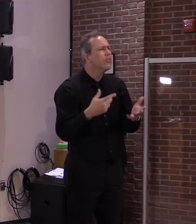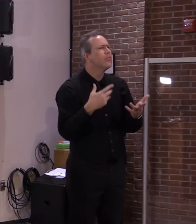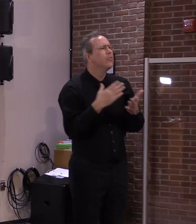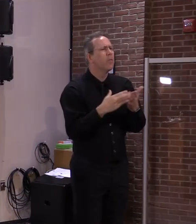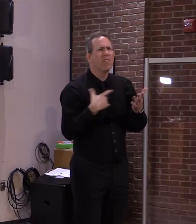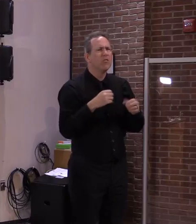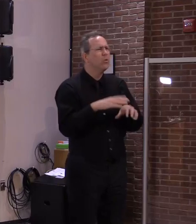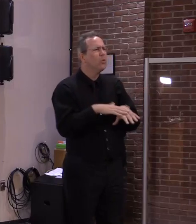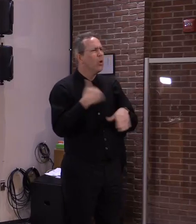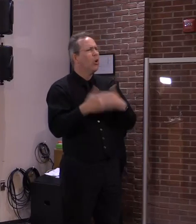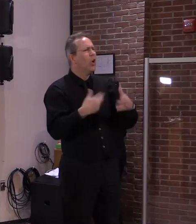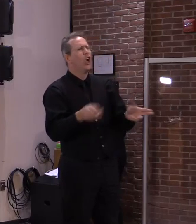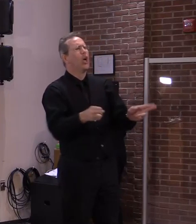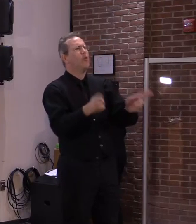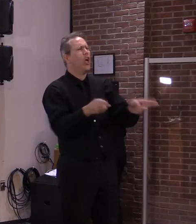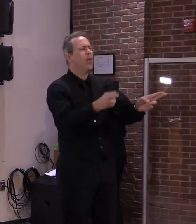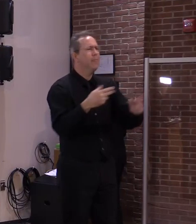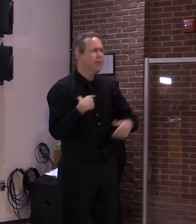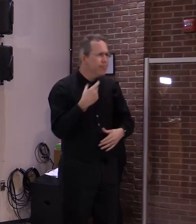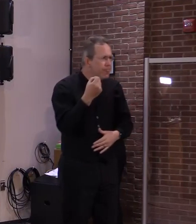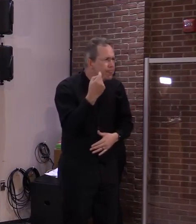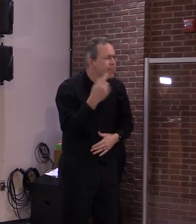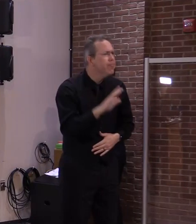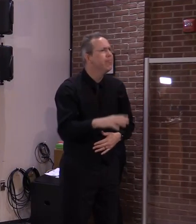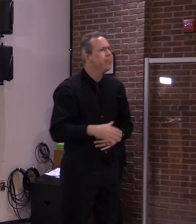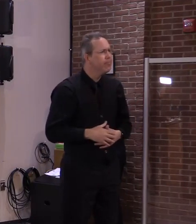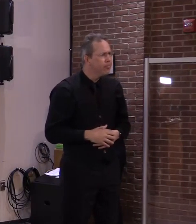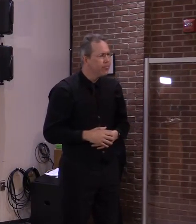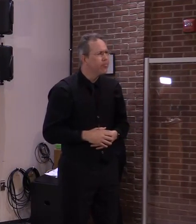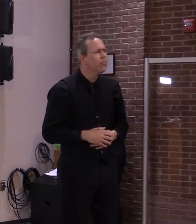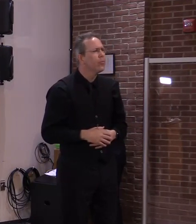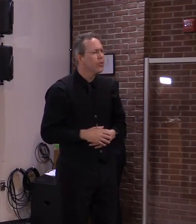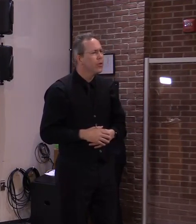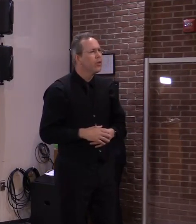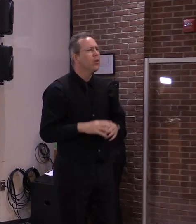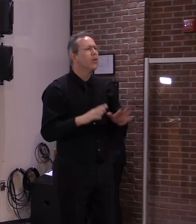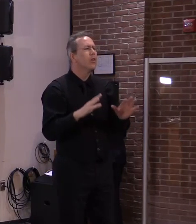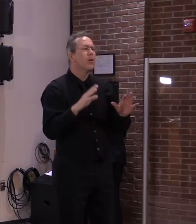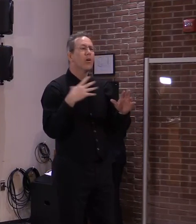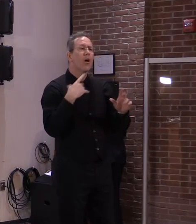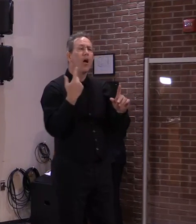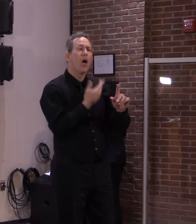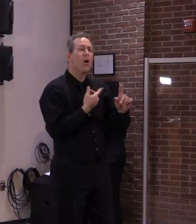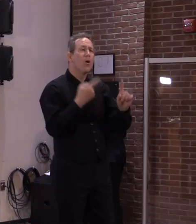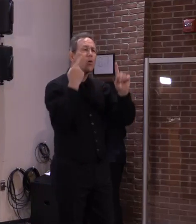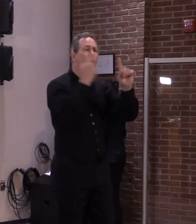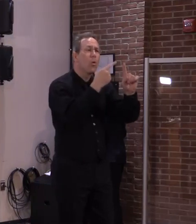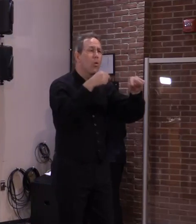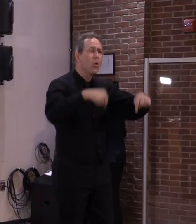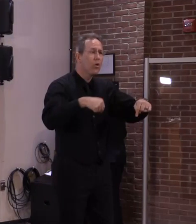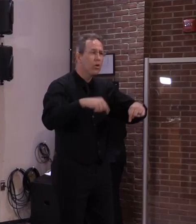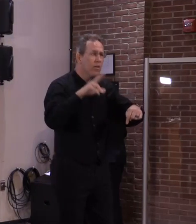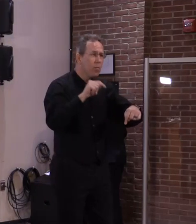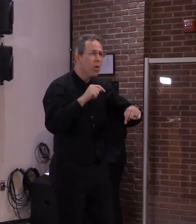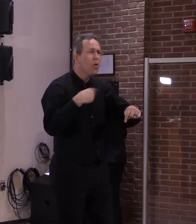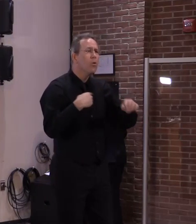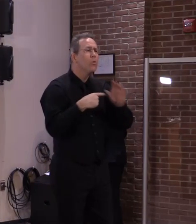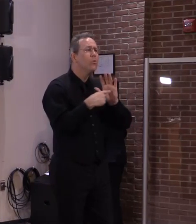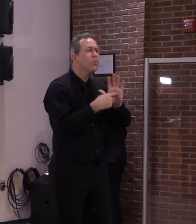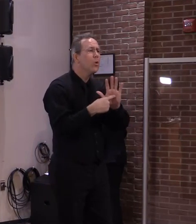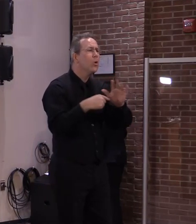up, it's not that far away. And as I've said, in the coming days, I'll present a blueprint showing how we'll work our